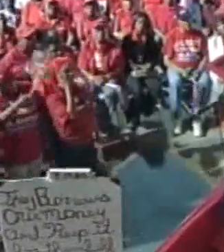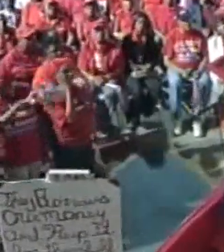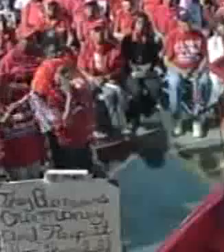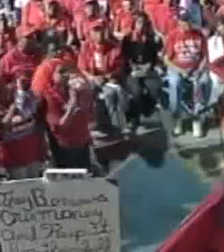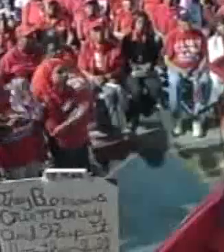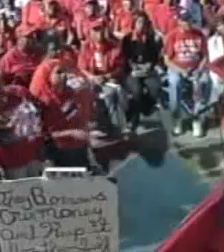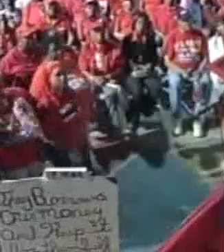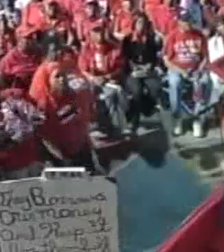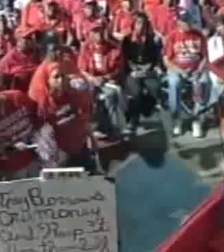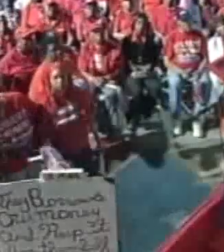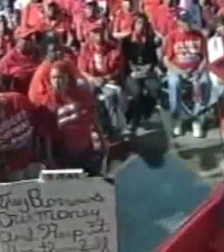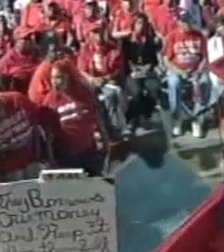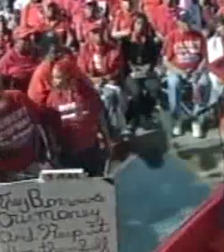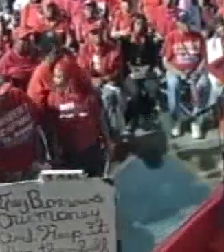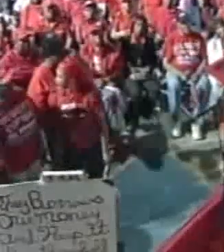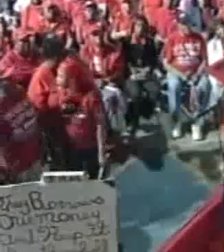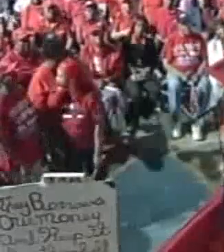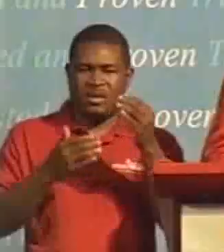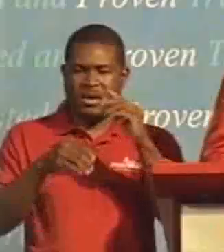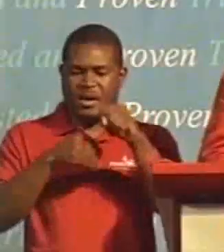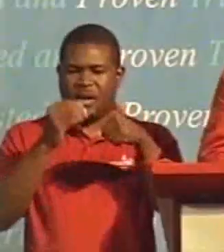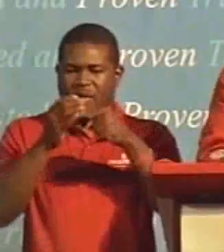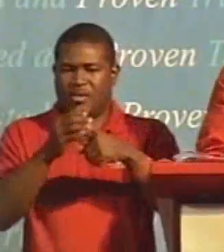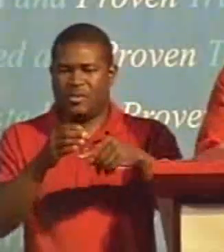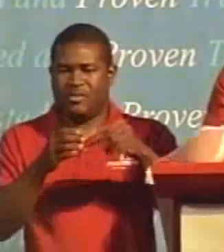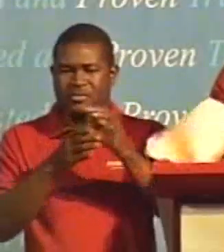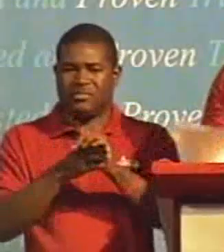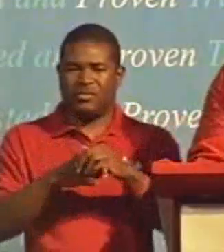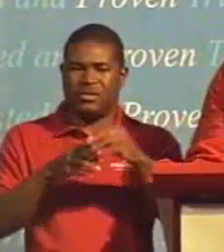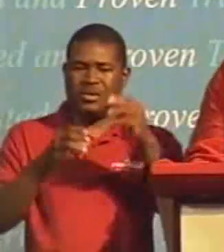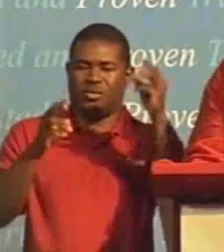promises and stories about that fresh wind that was coming.